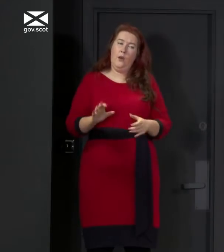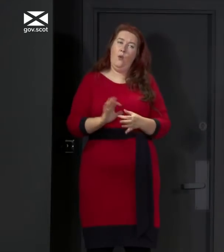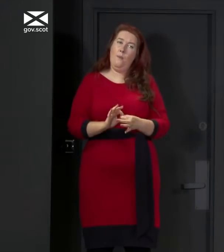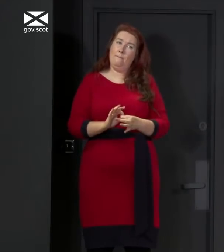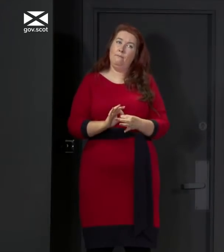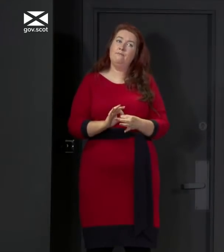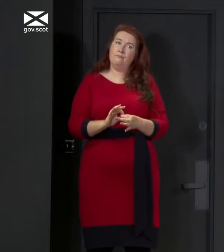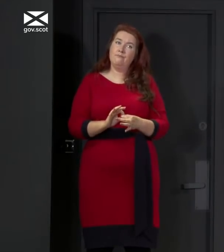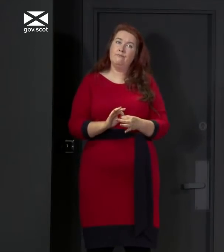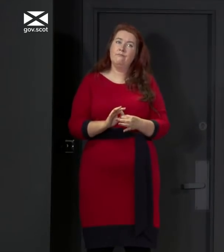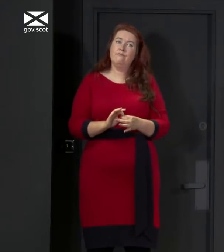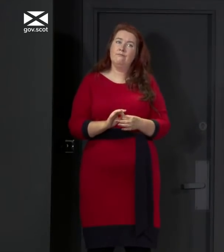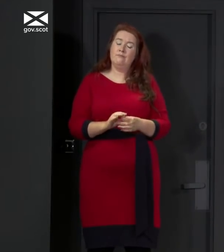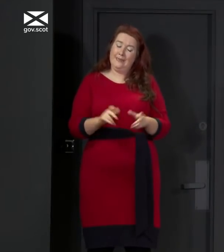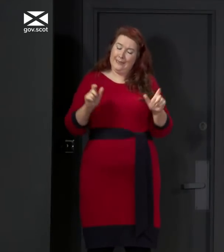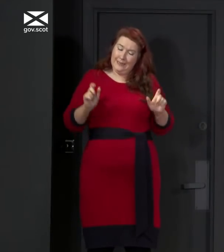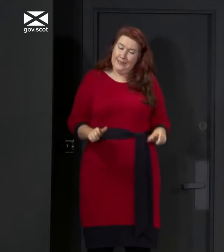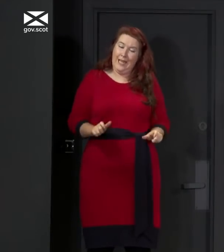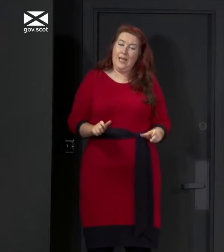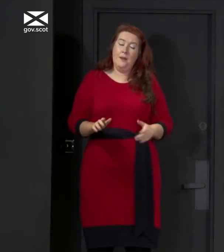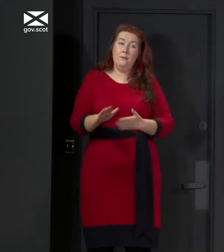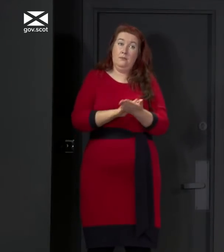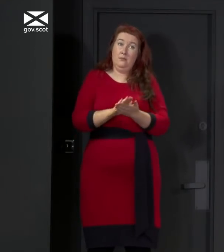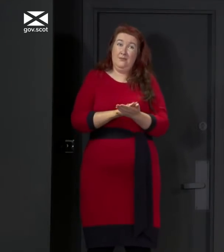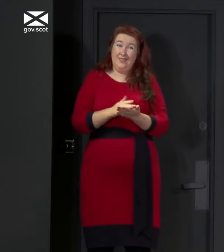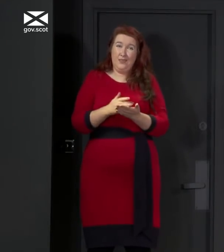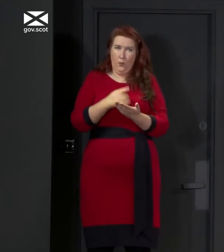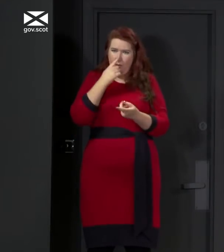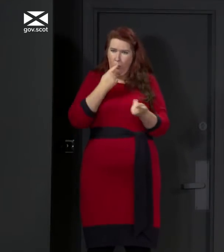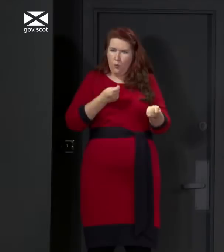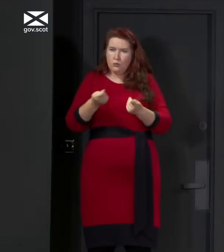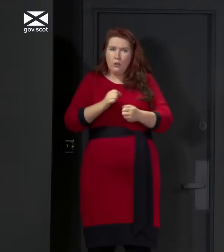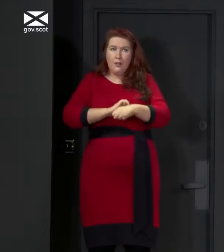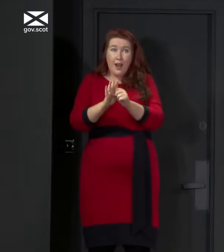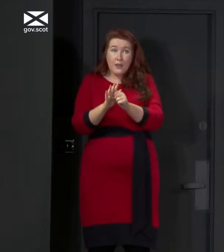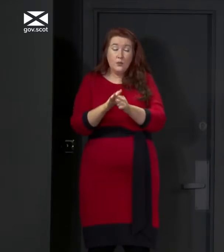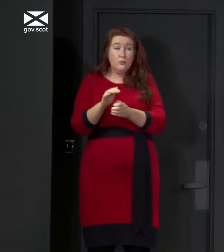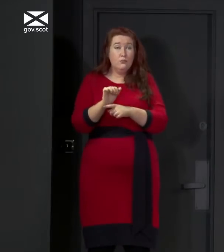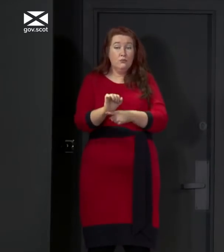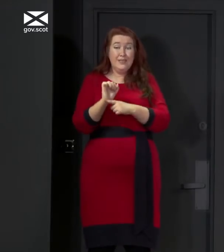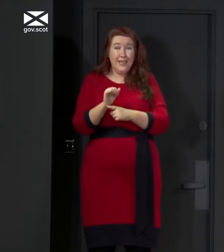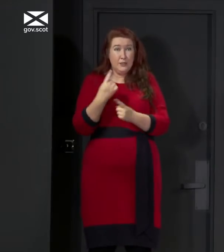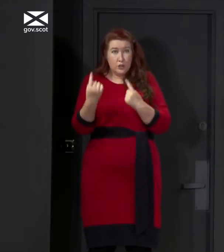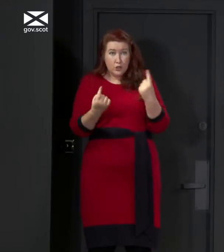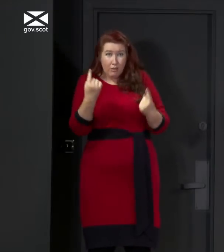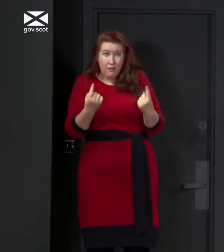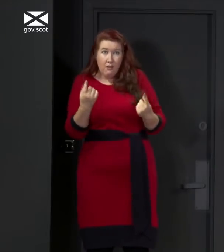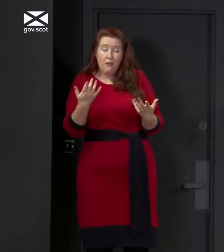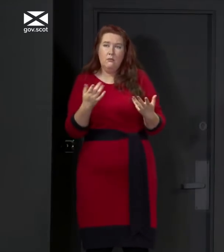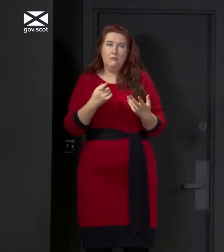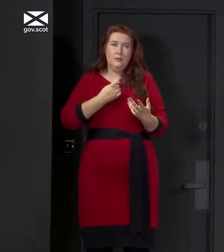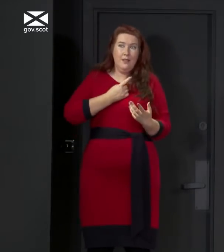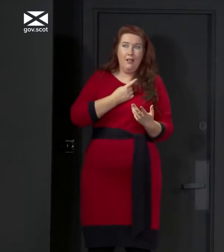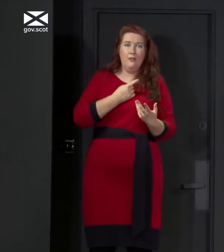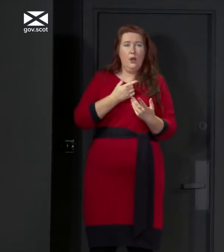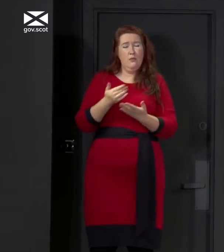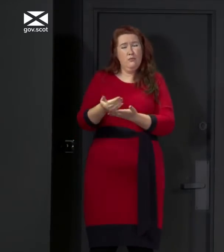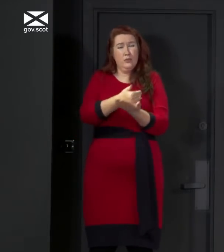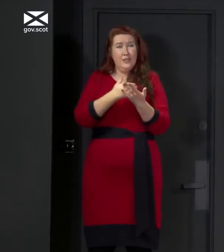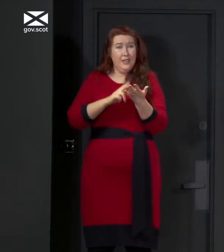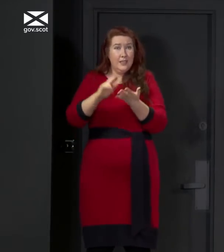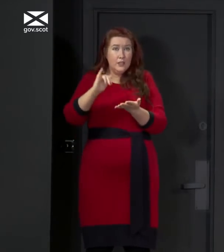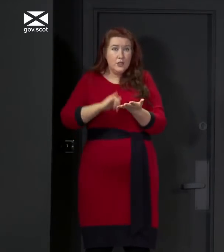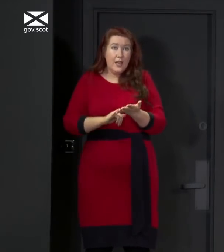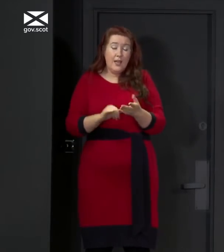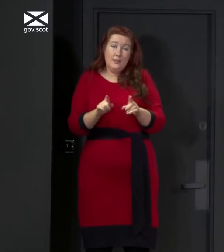home. Staying at home helps us control this virus. It helps us protect ourselves and each other. It helps us protect our NHS,